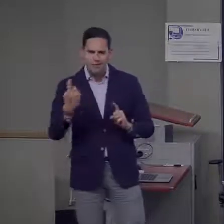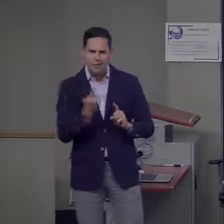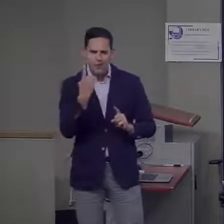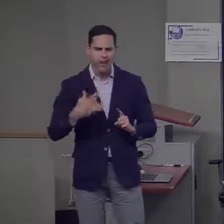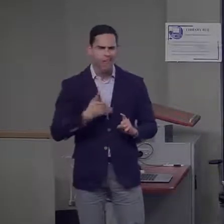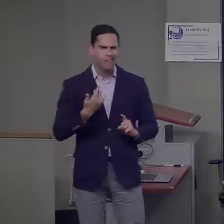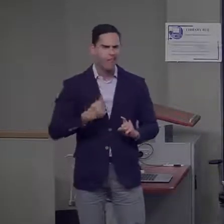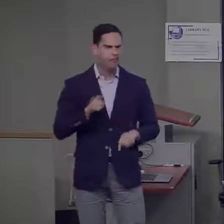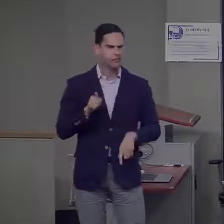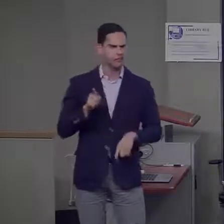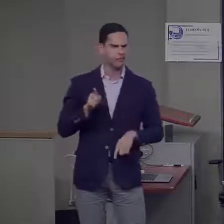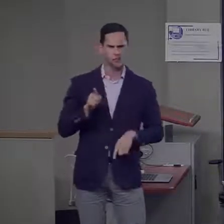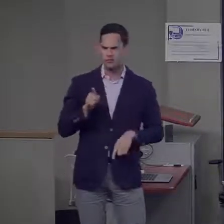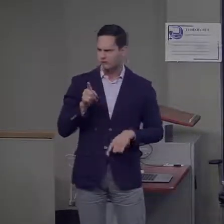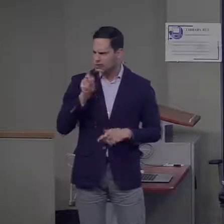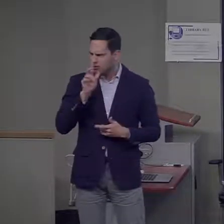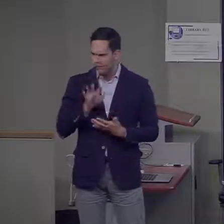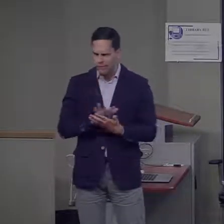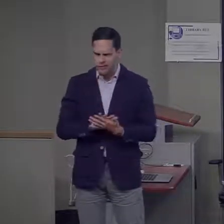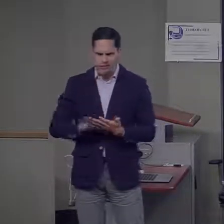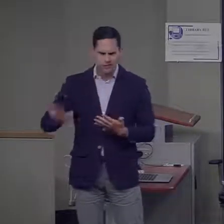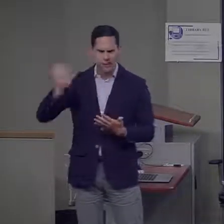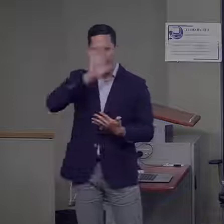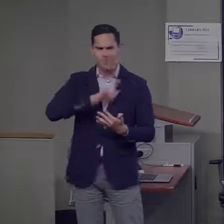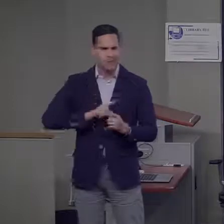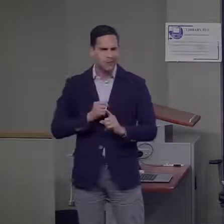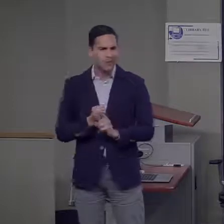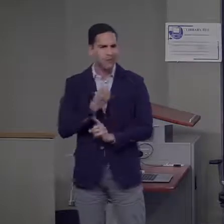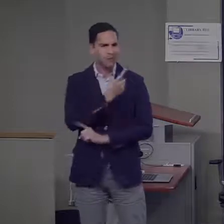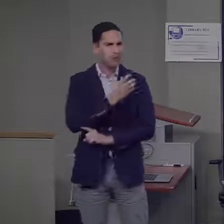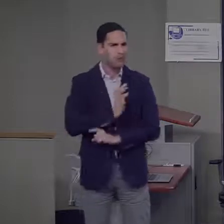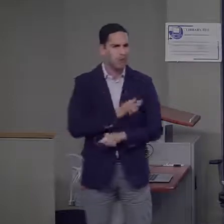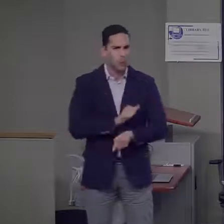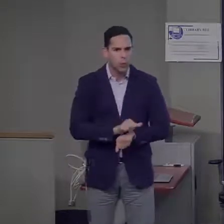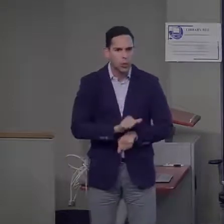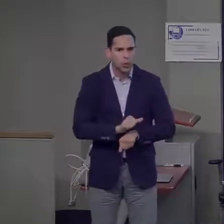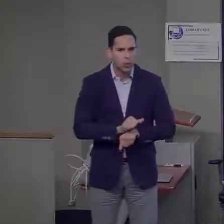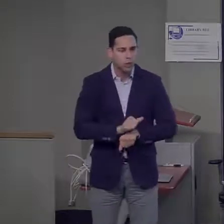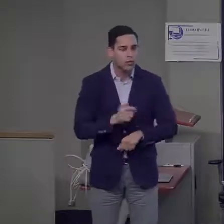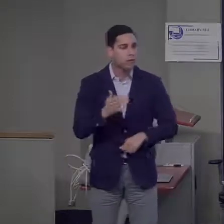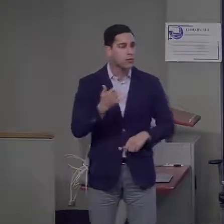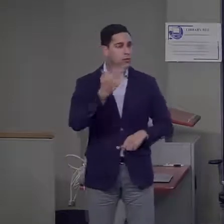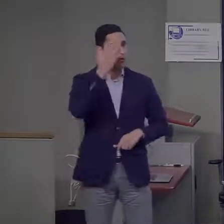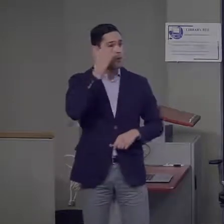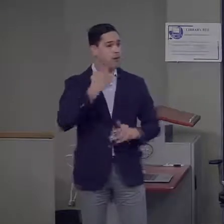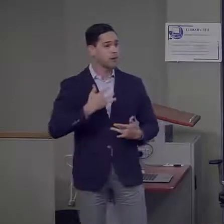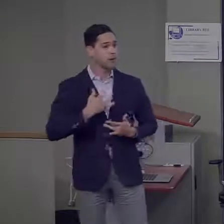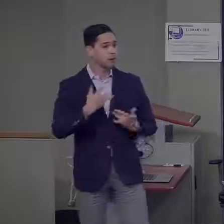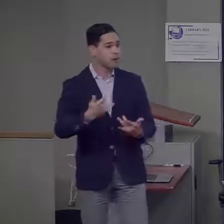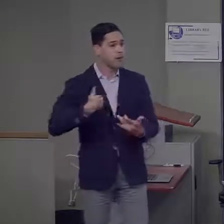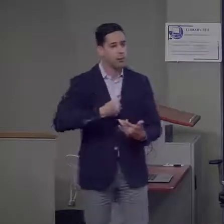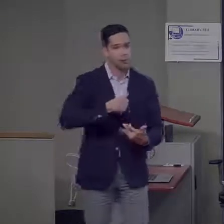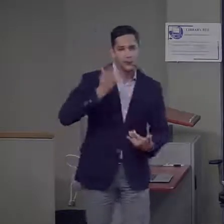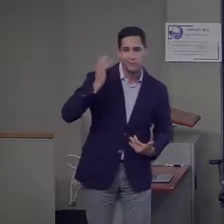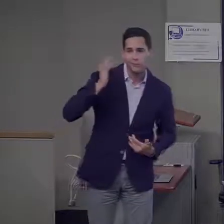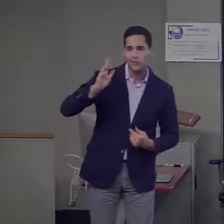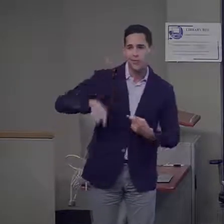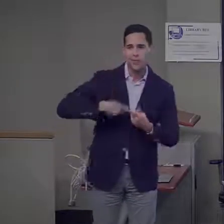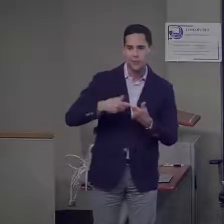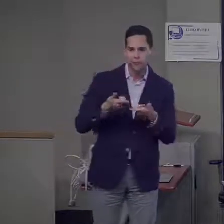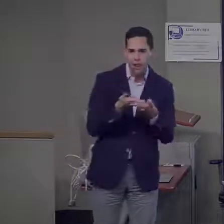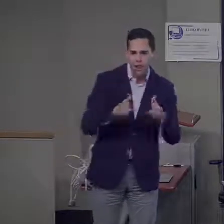field, because normally we talk about language research, right, Roberta, or play